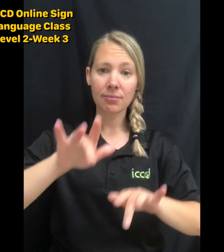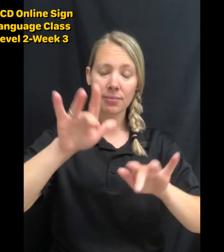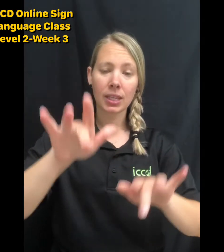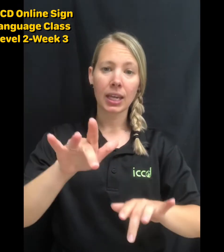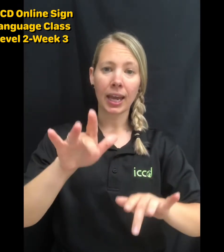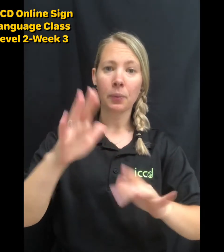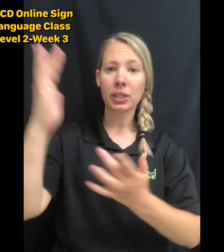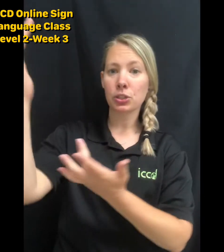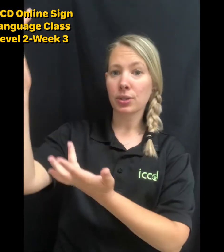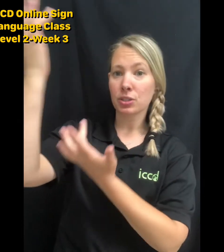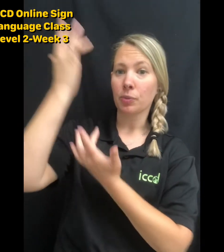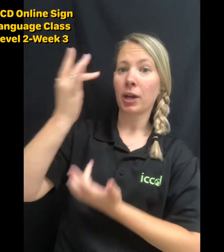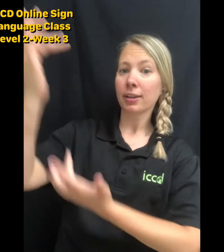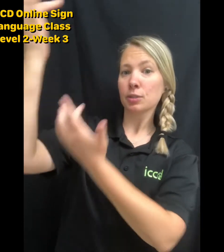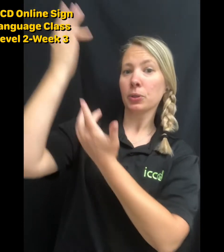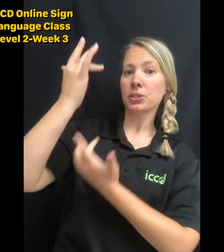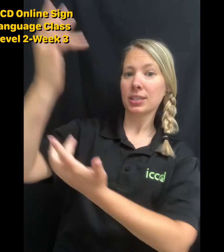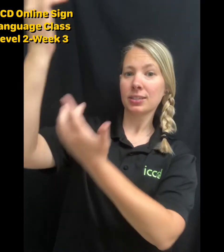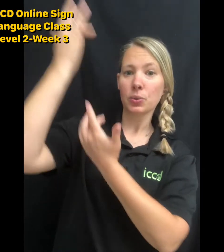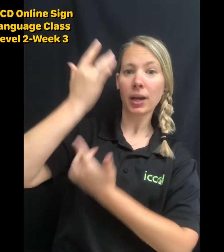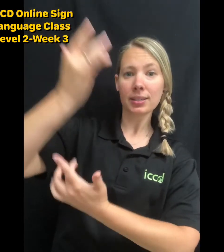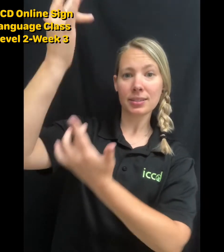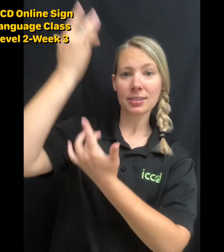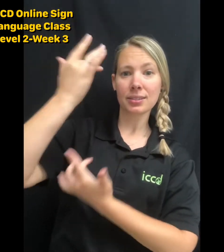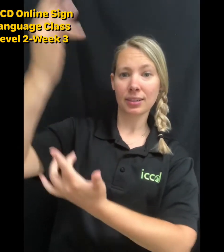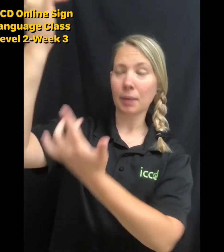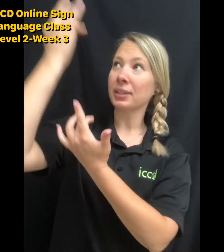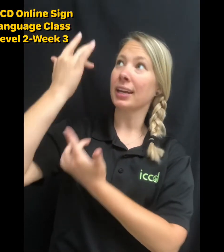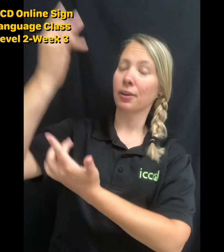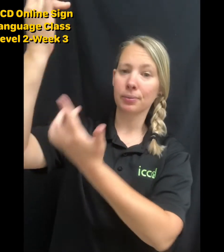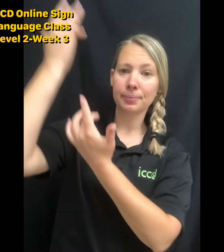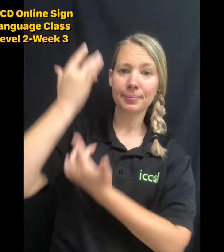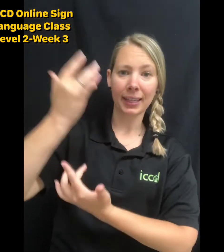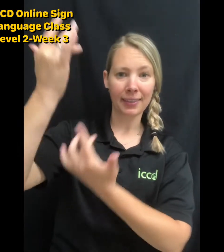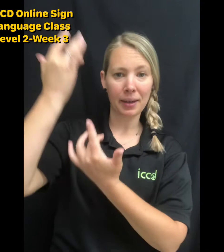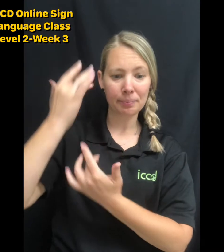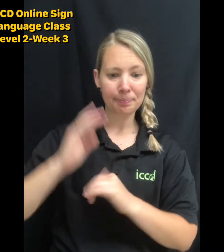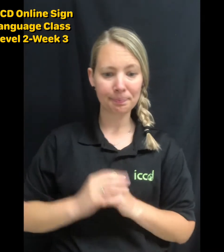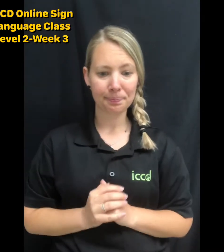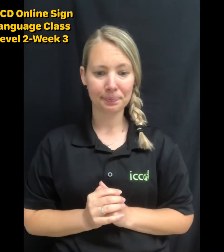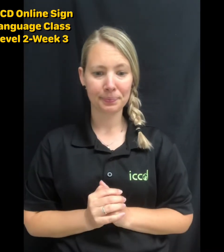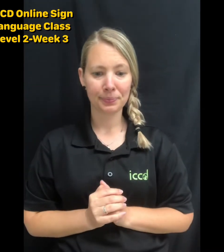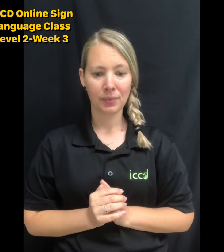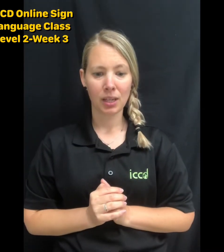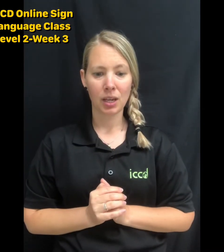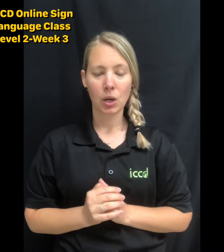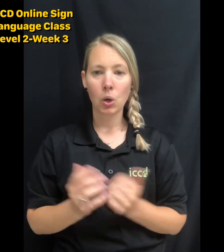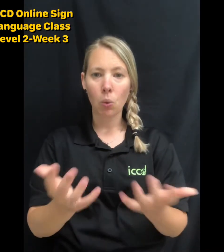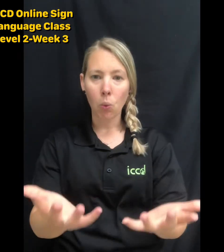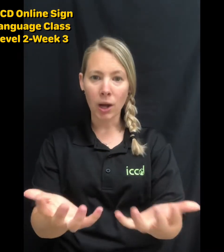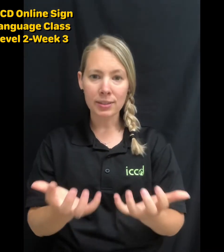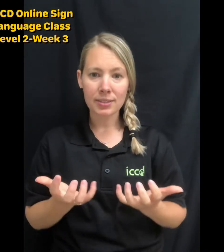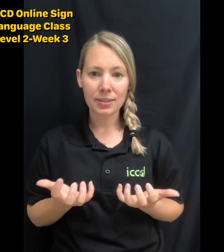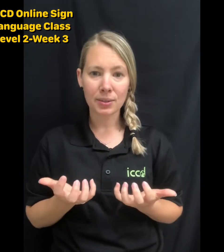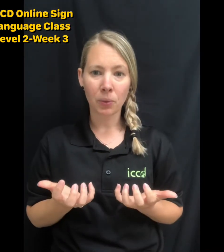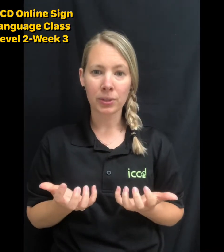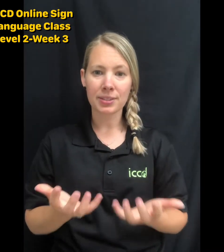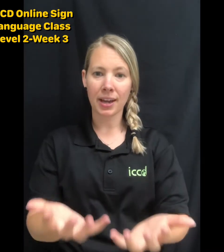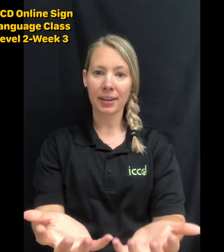And we can do this from God's mercy to us coming down like that. Want or desire.